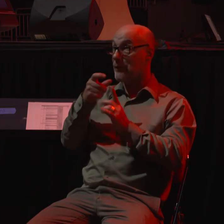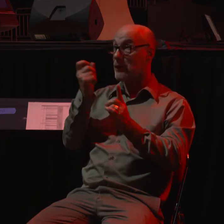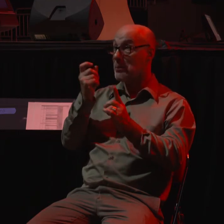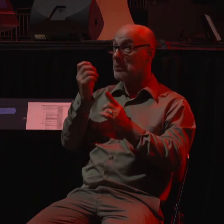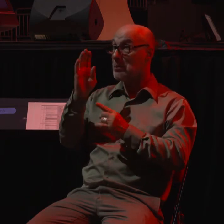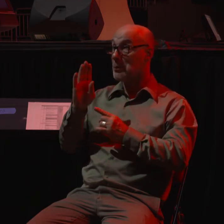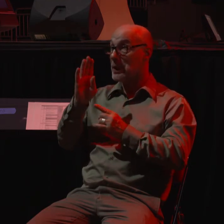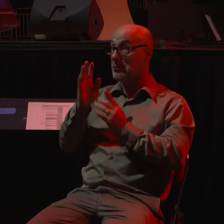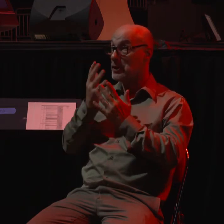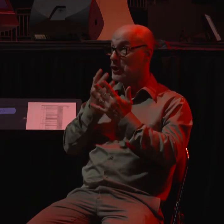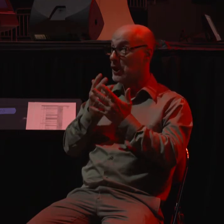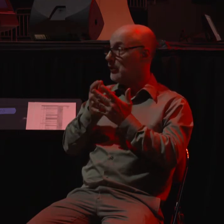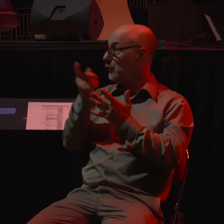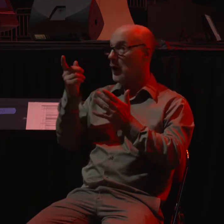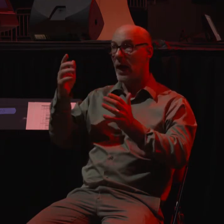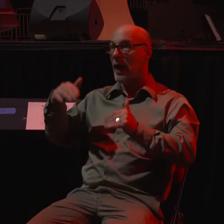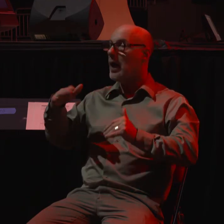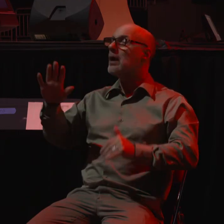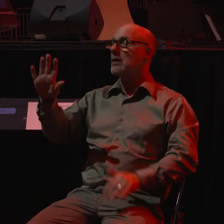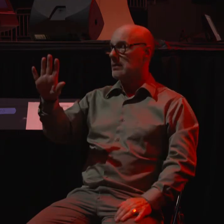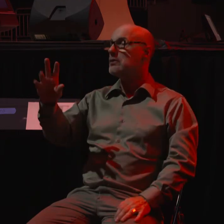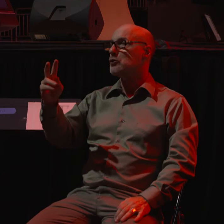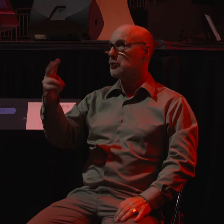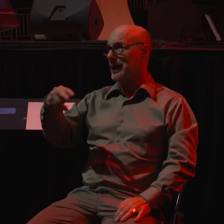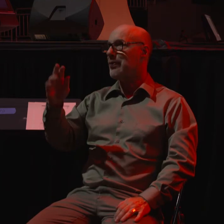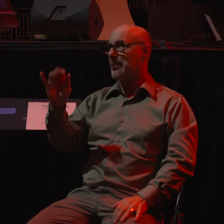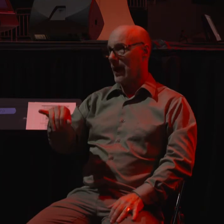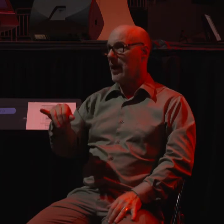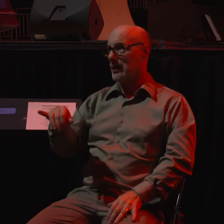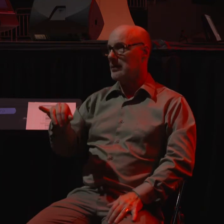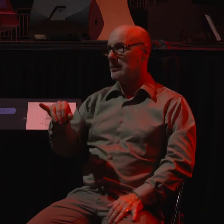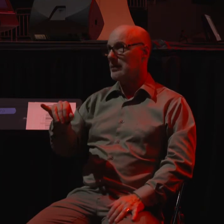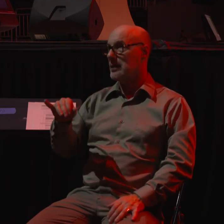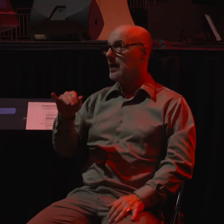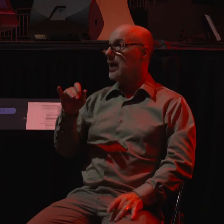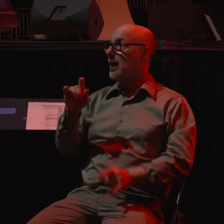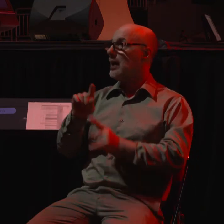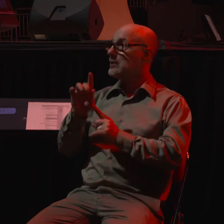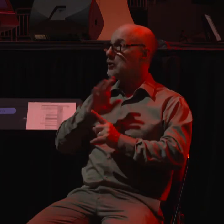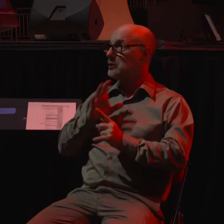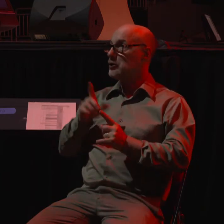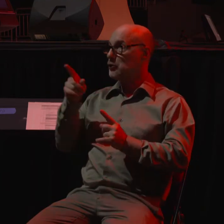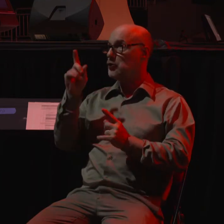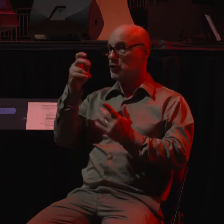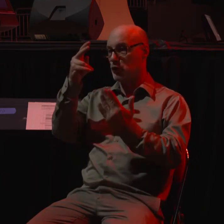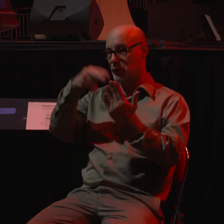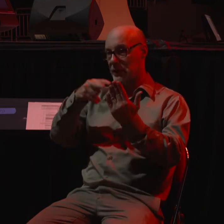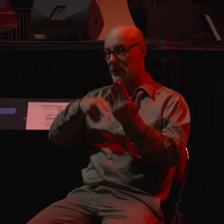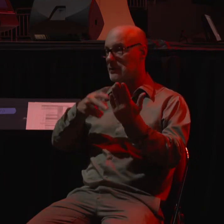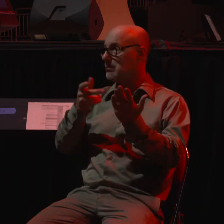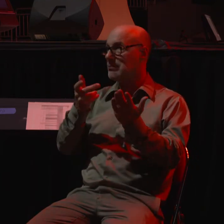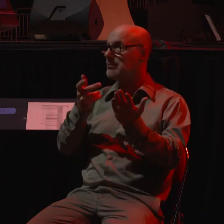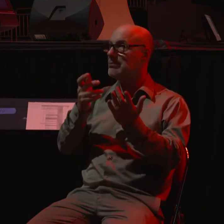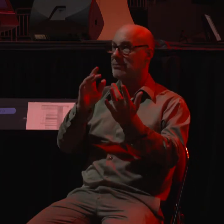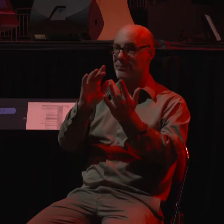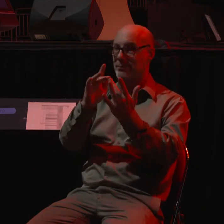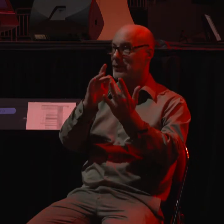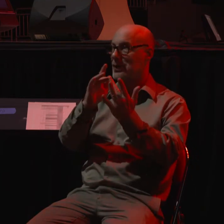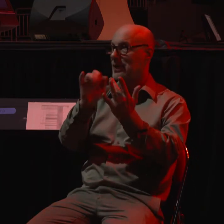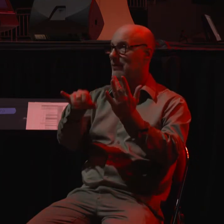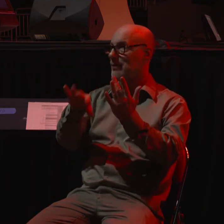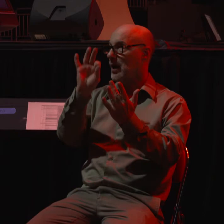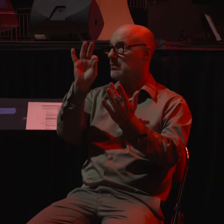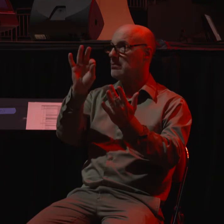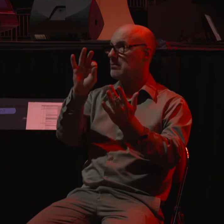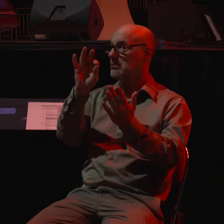an easy thing to get into and read that should be very attractive to you as a Christian, you can go online and just read this. It won't